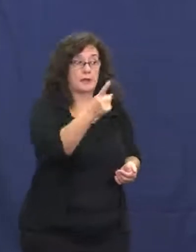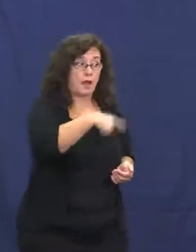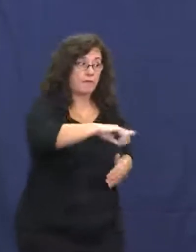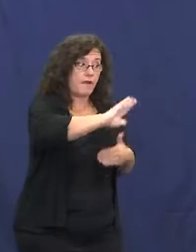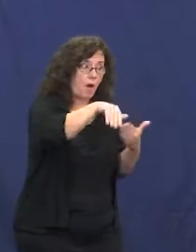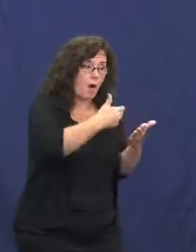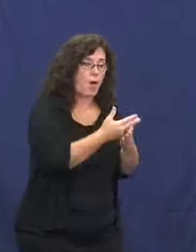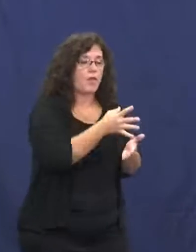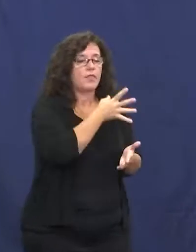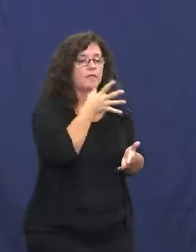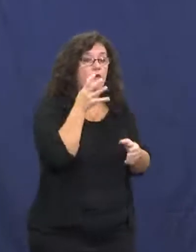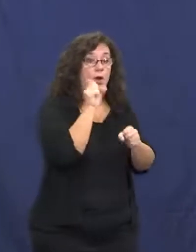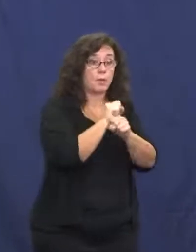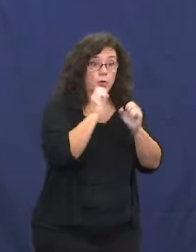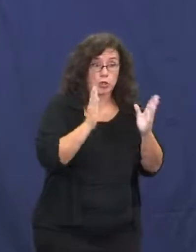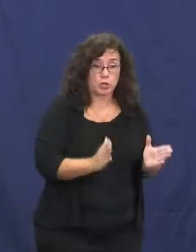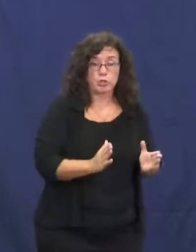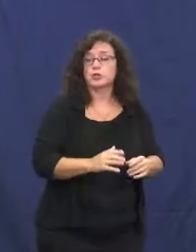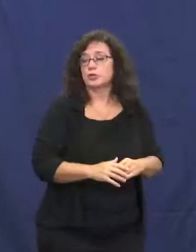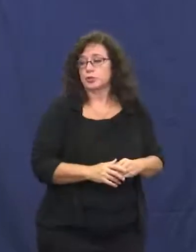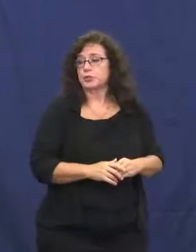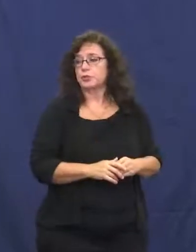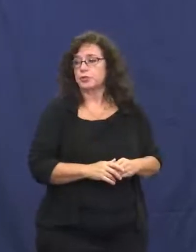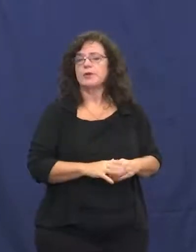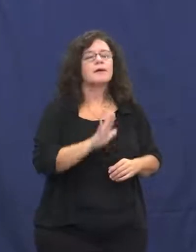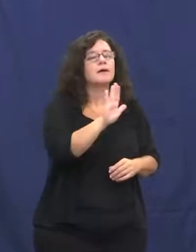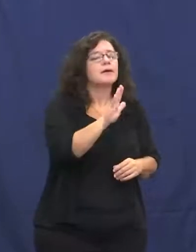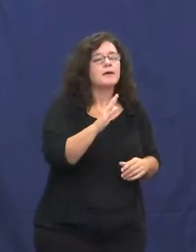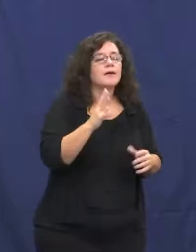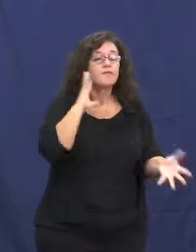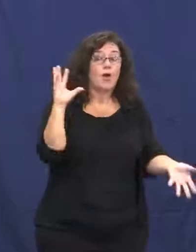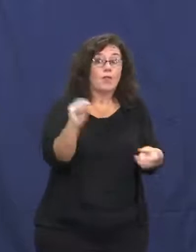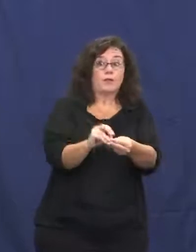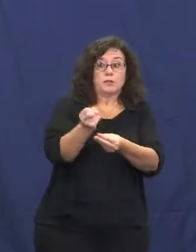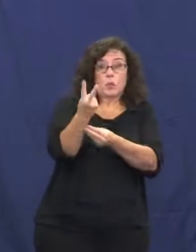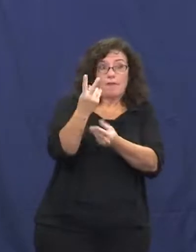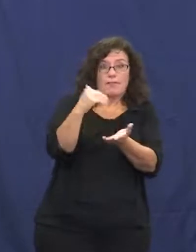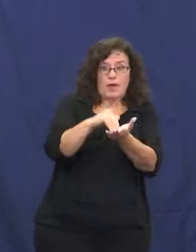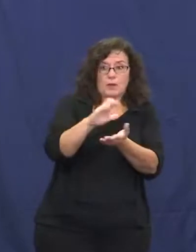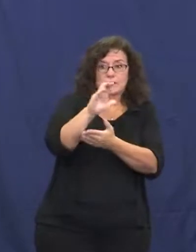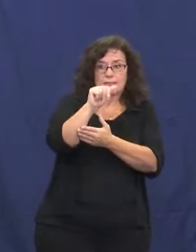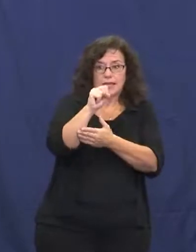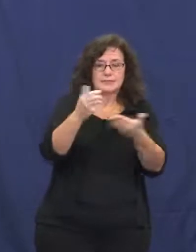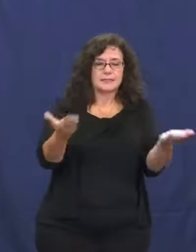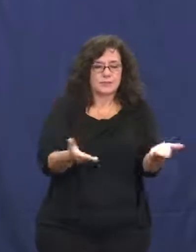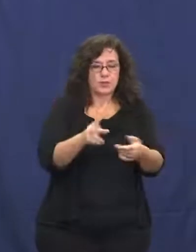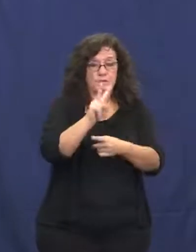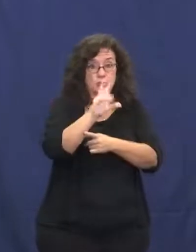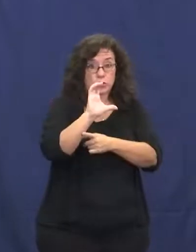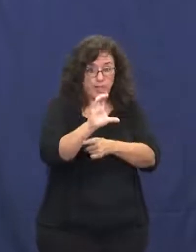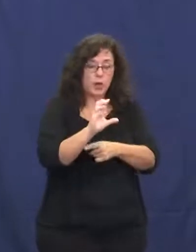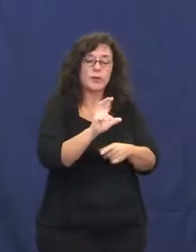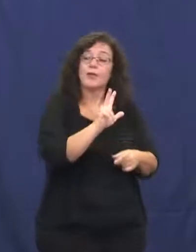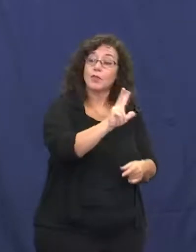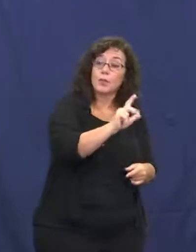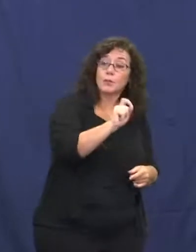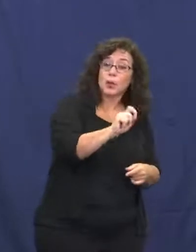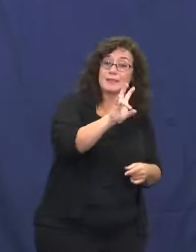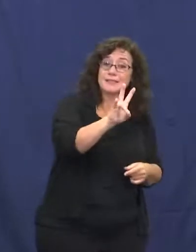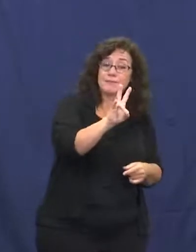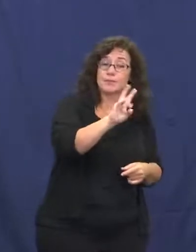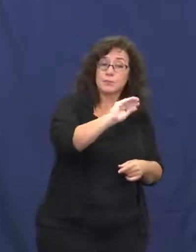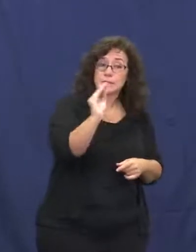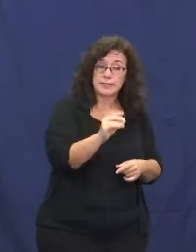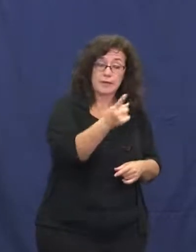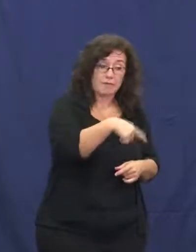the cases in Ventura County are among farm workers. So I think we're doing very well there, working with and protecting